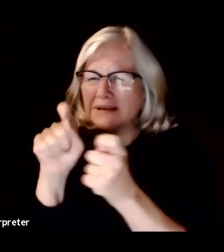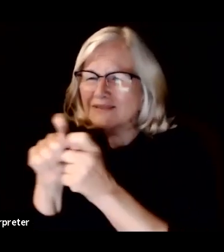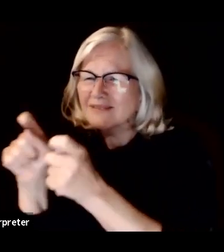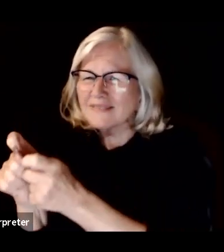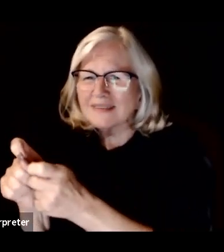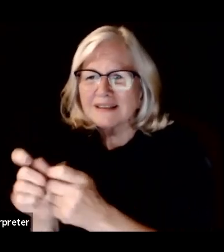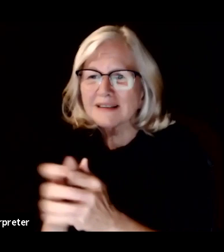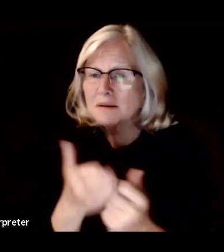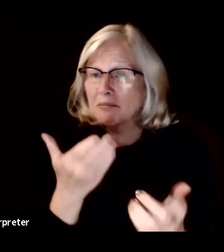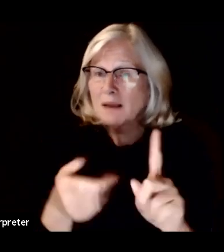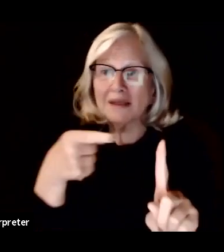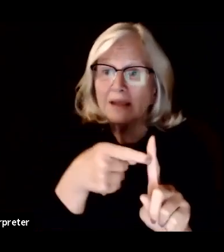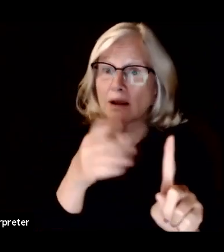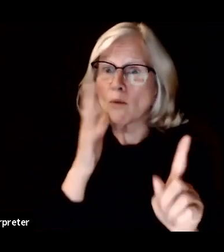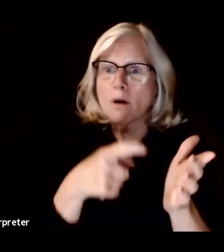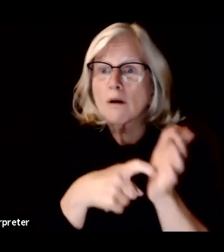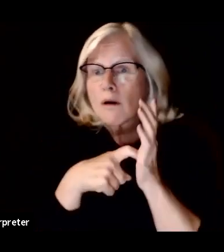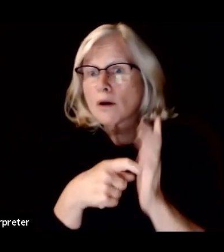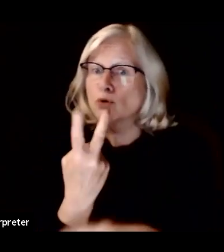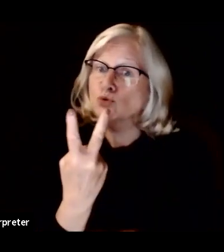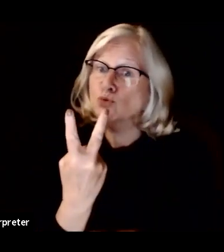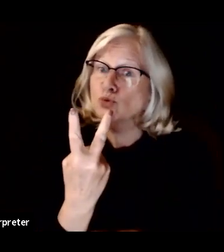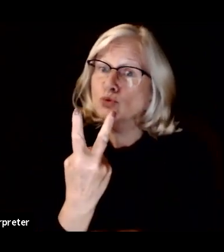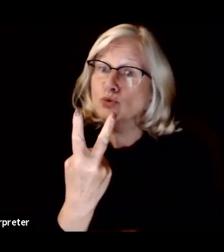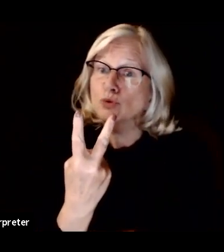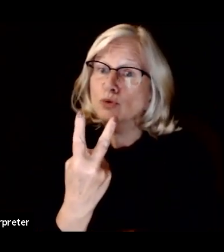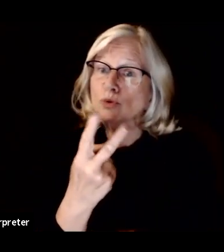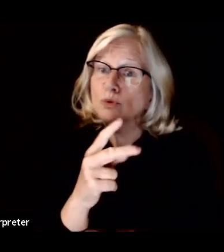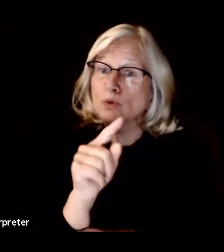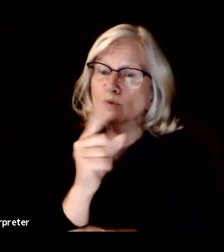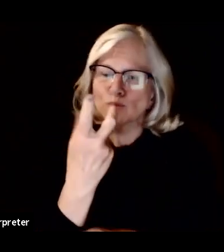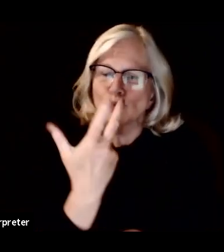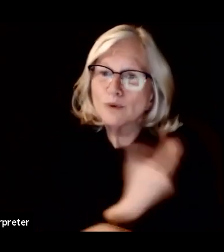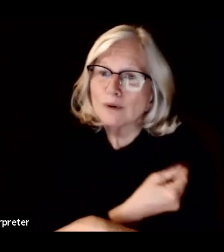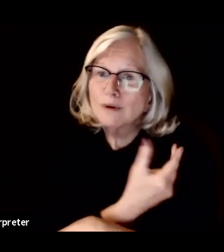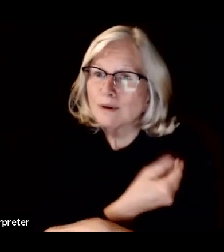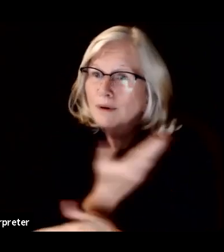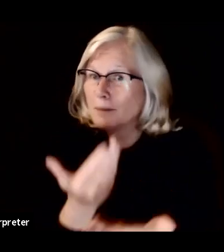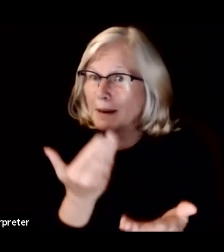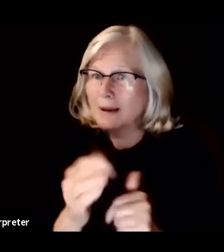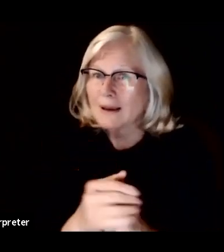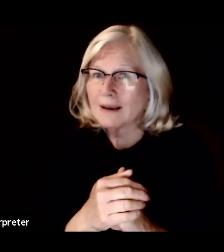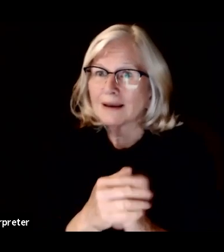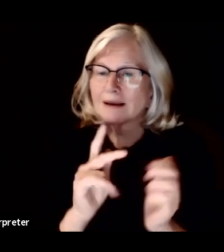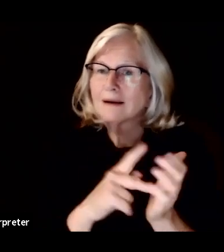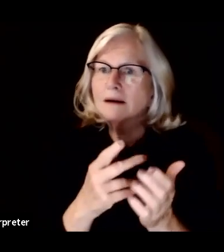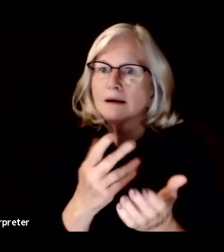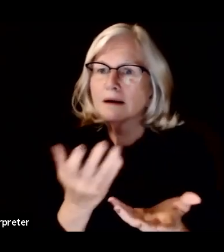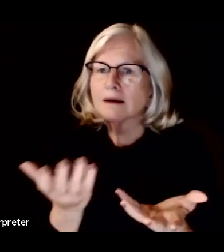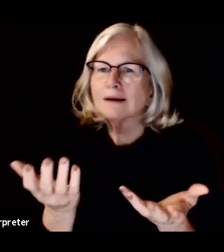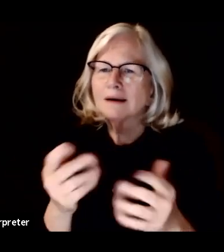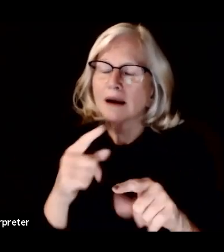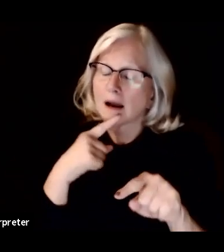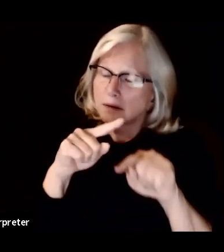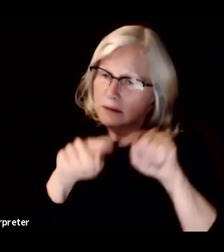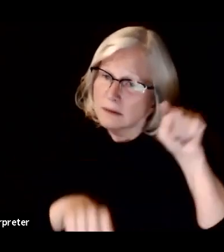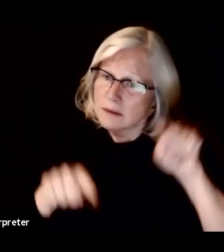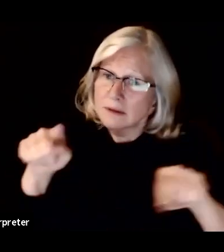So lots of different elements. So just want to acknowledge that even as we are eagerly planning